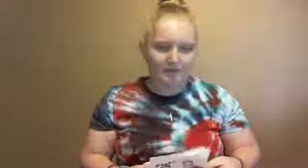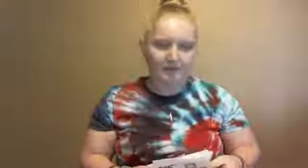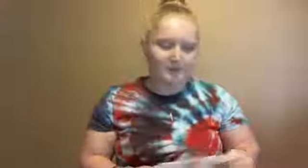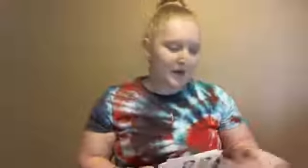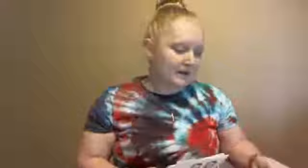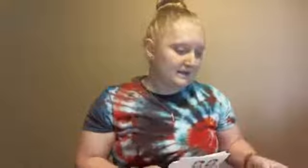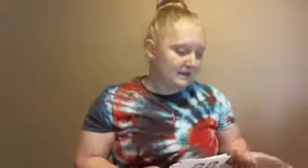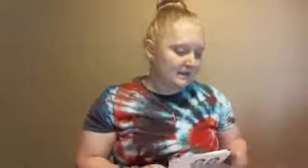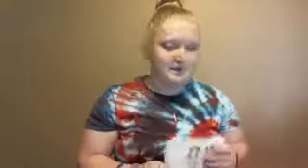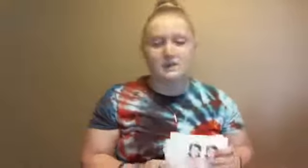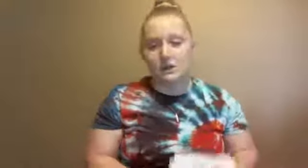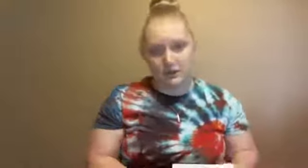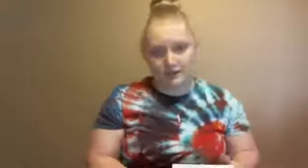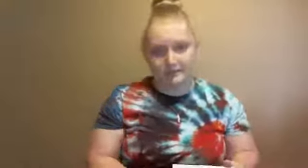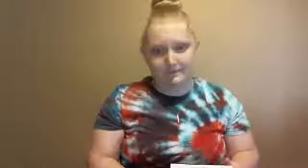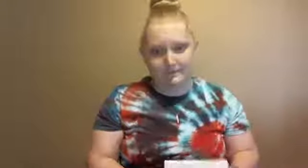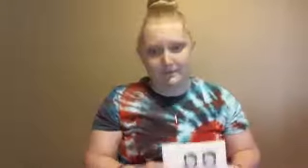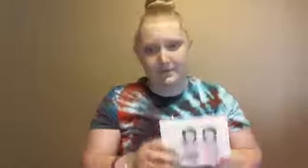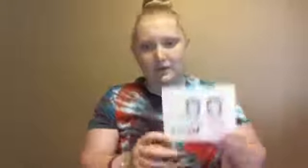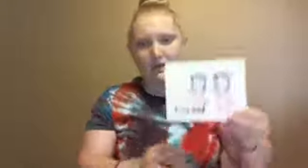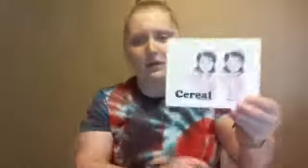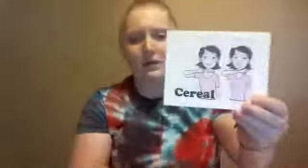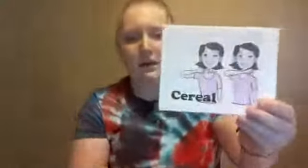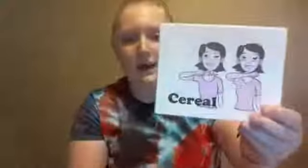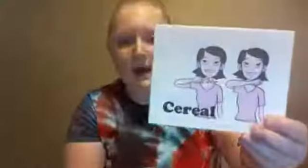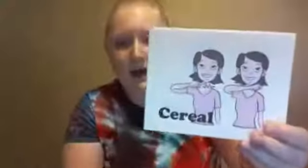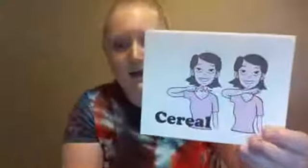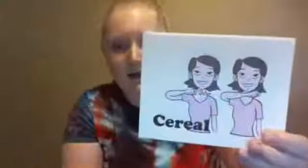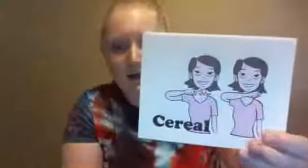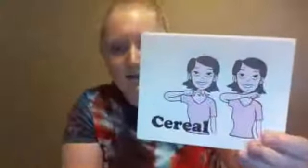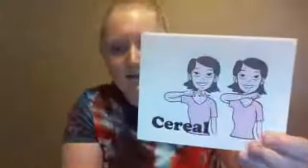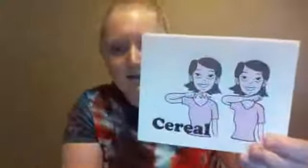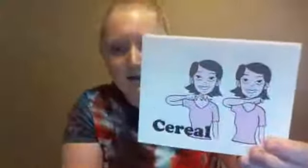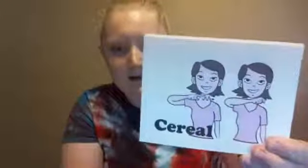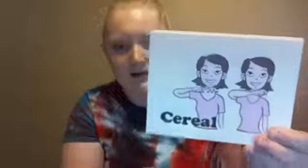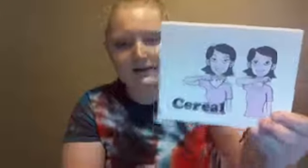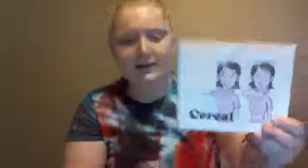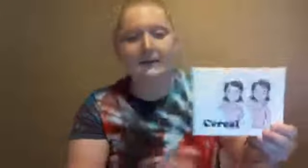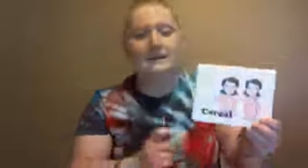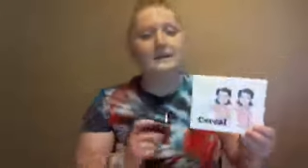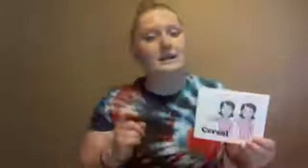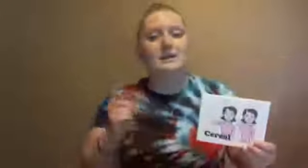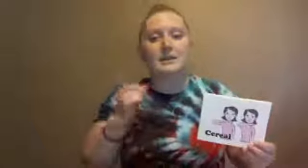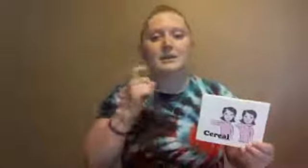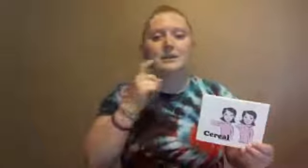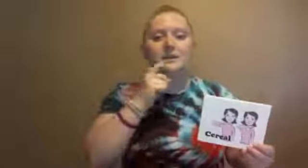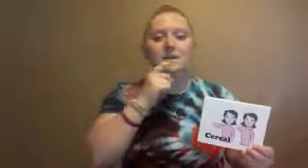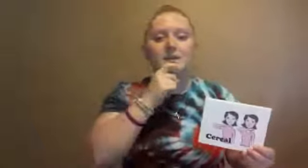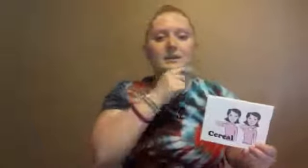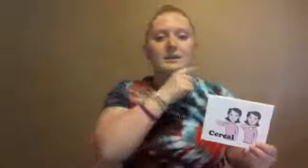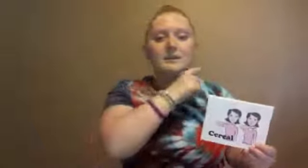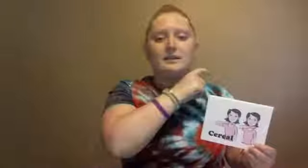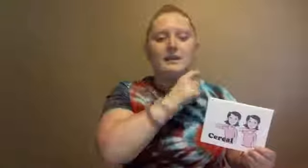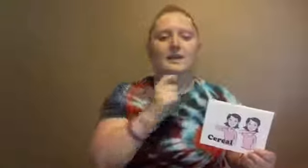This pasta is good. Okay, our next one is cereal. So cereal is like that.